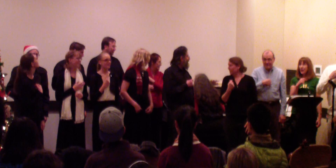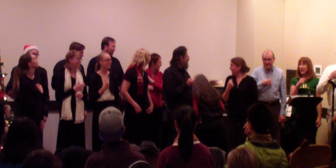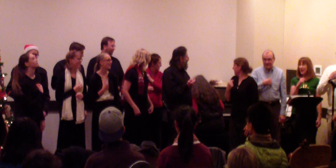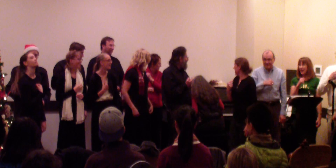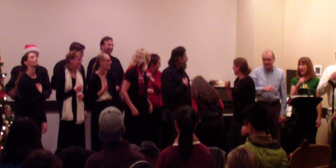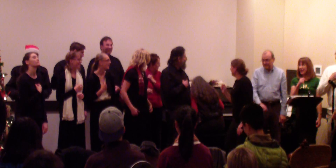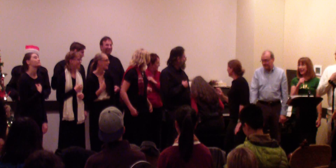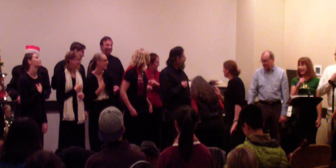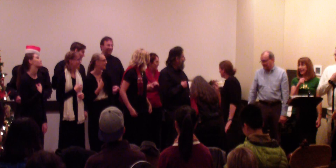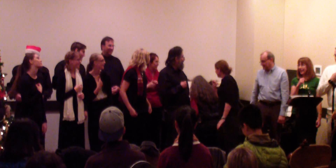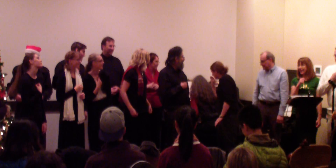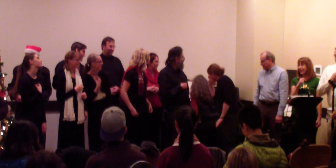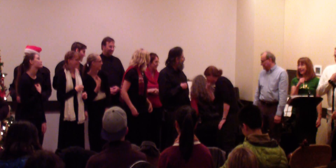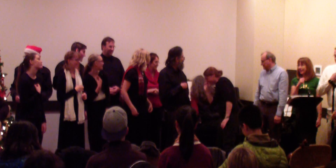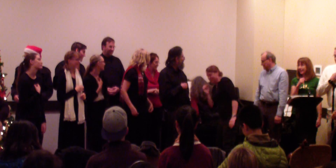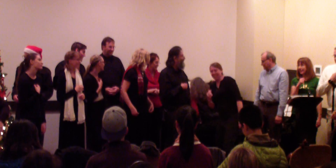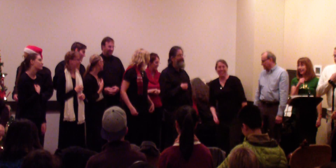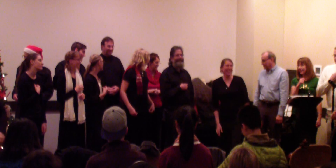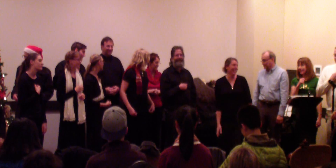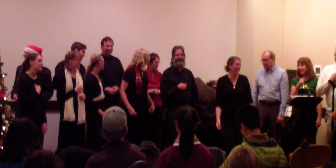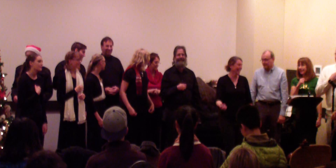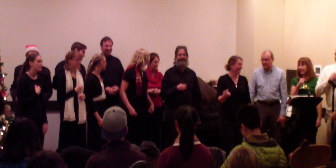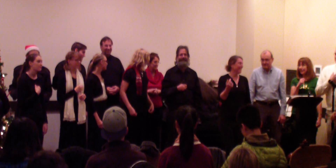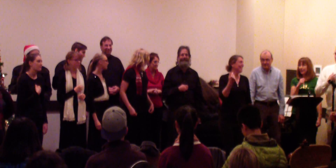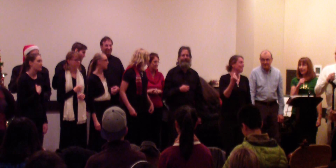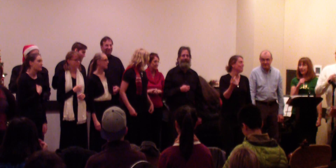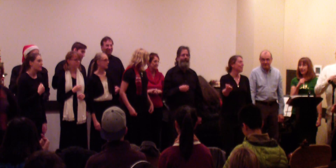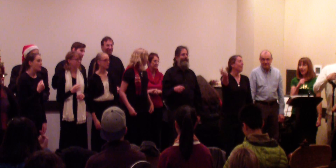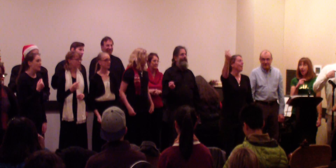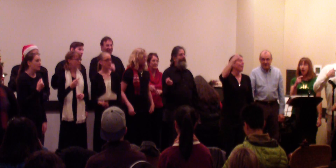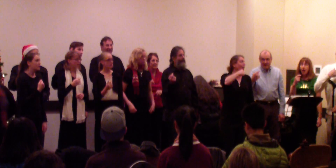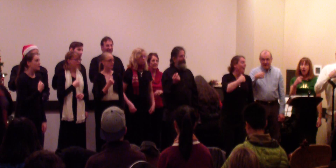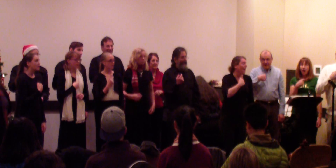right. Okay. Not my best one. Say, yeah, give me a... Ready?